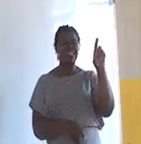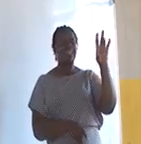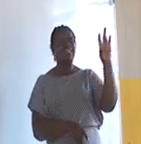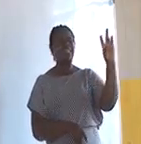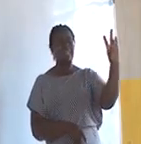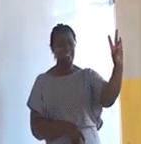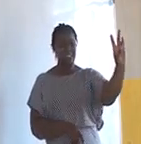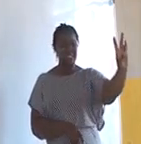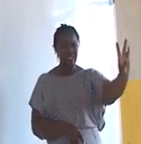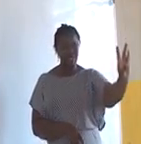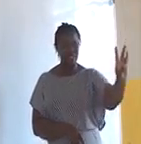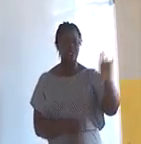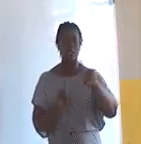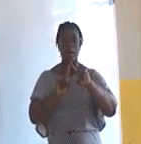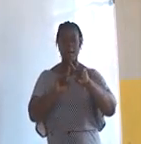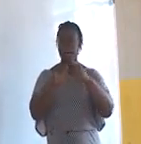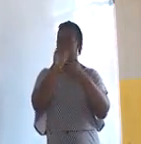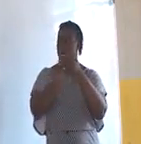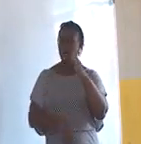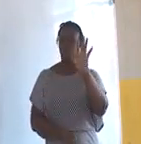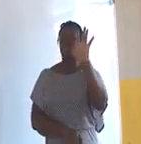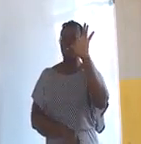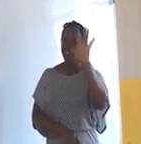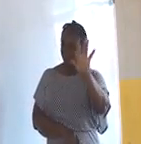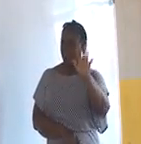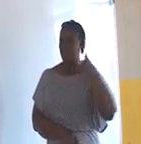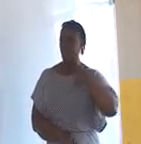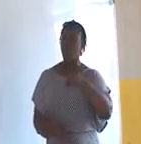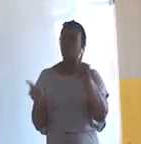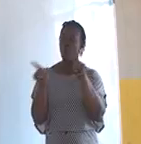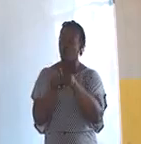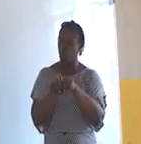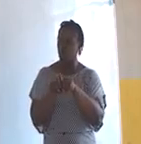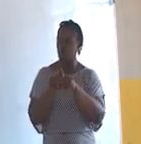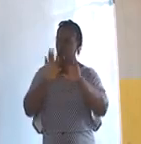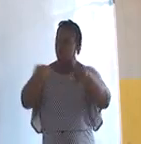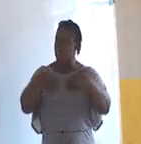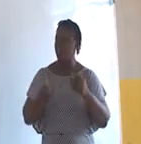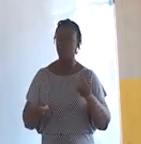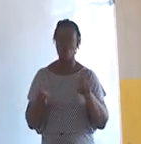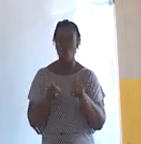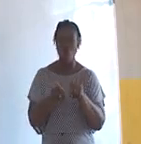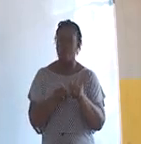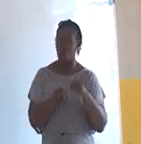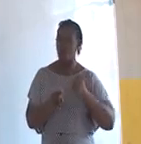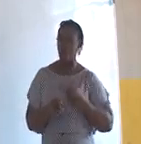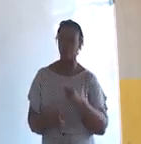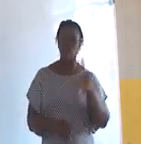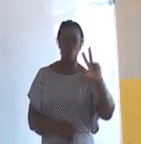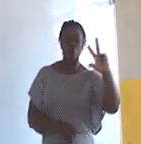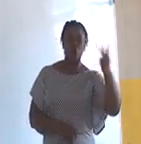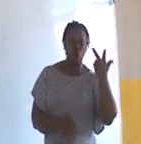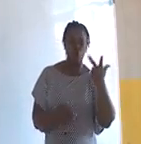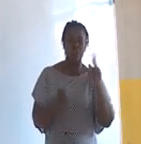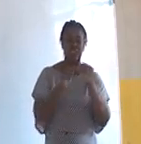7 minus 5. We also establish third 10 minus the second